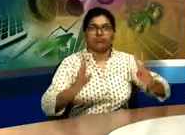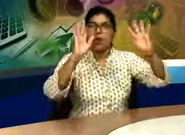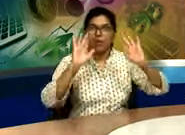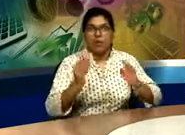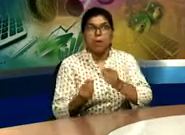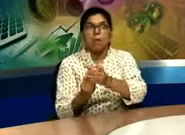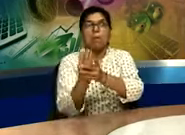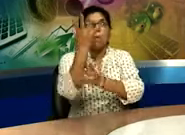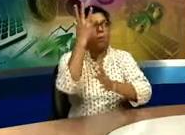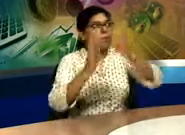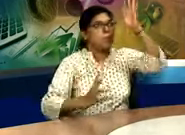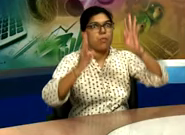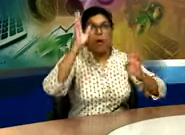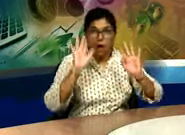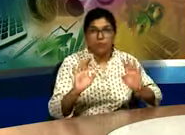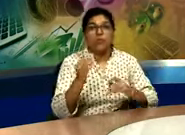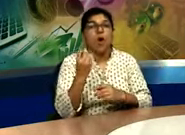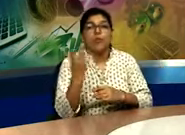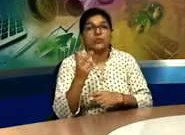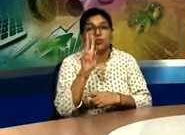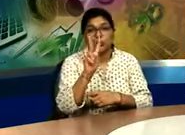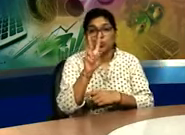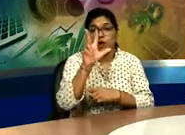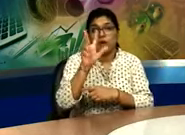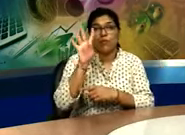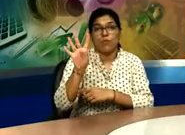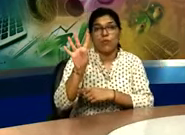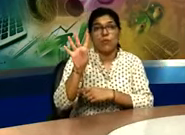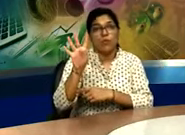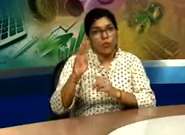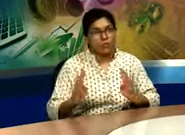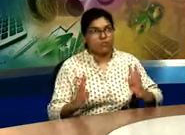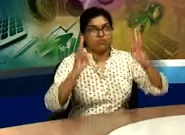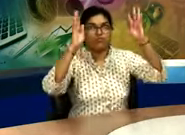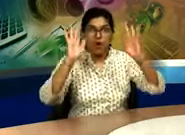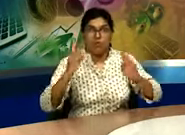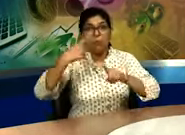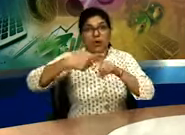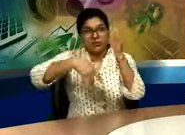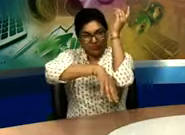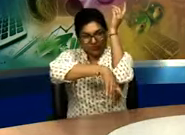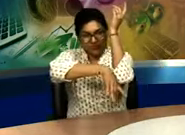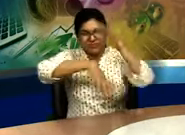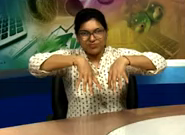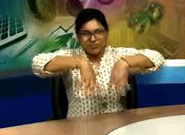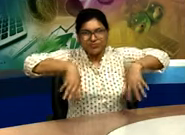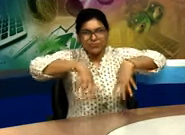And now the trees are growing. The